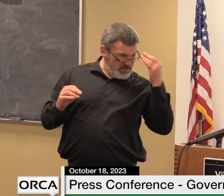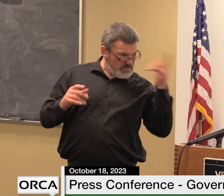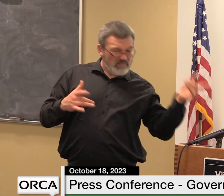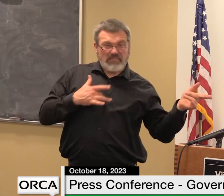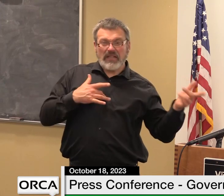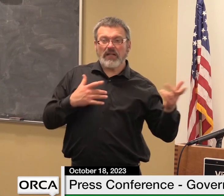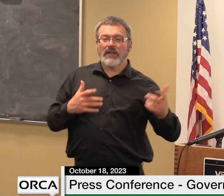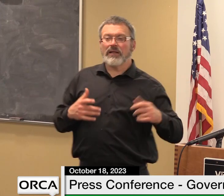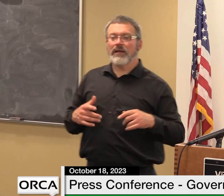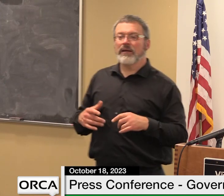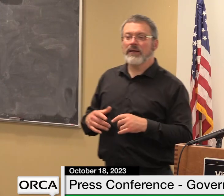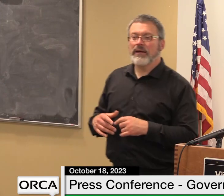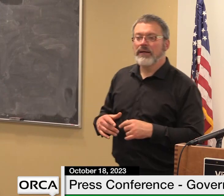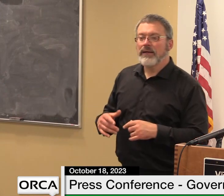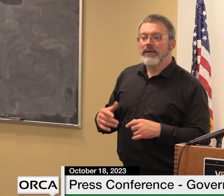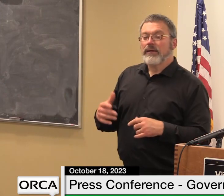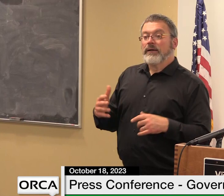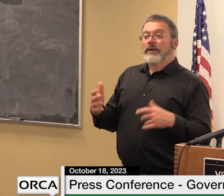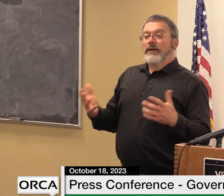think I've